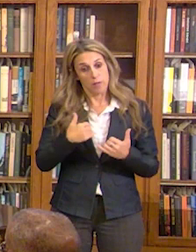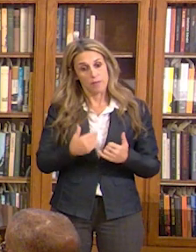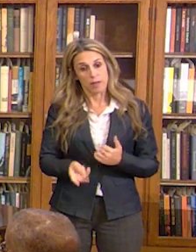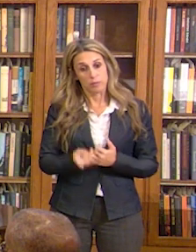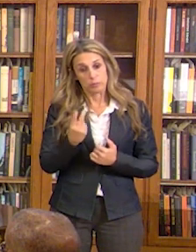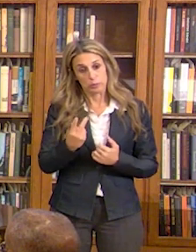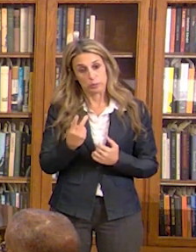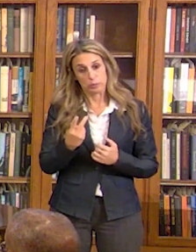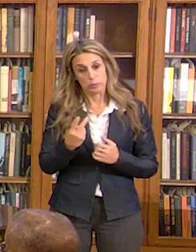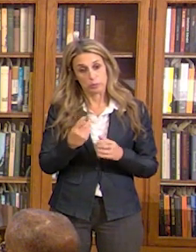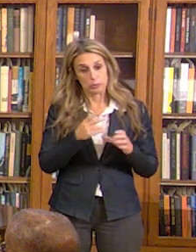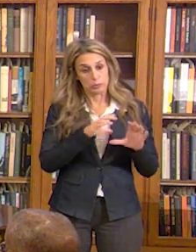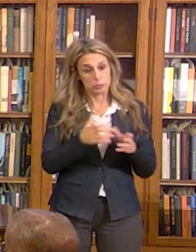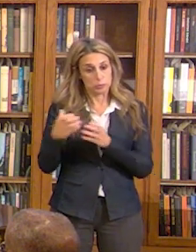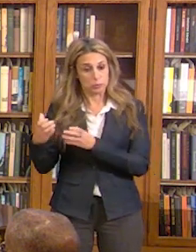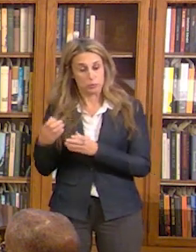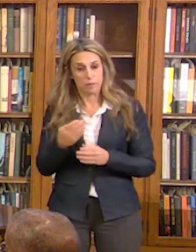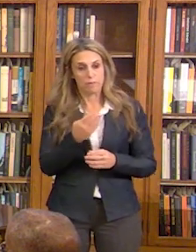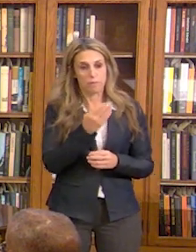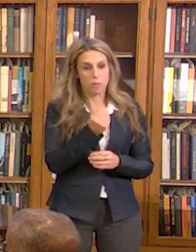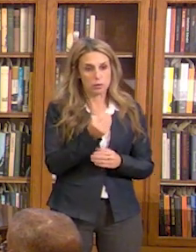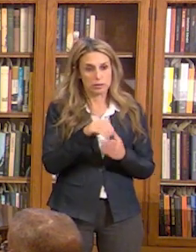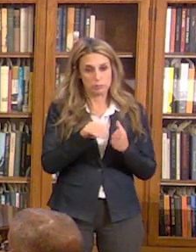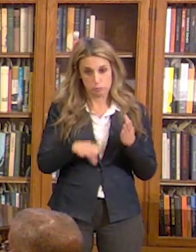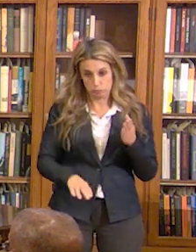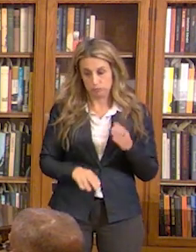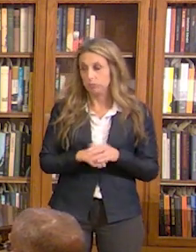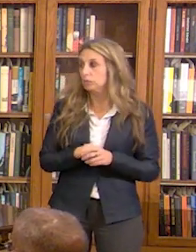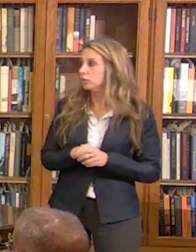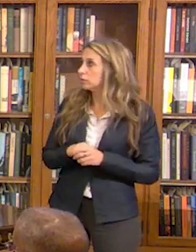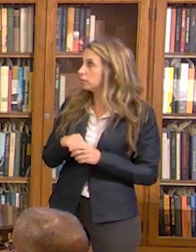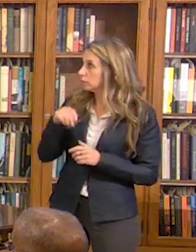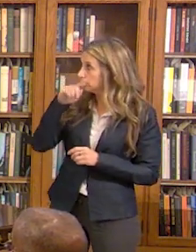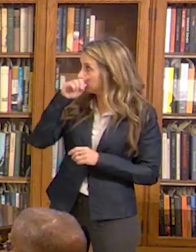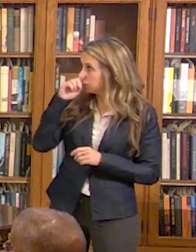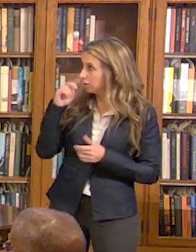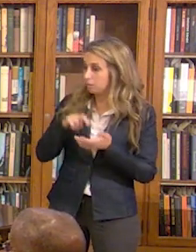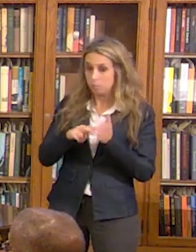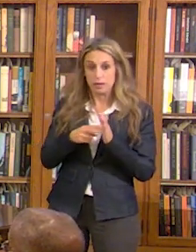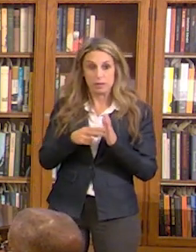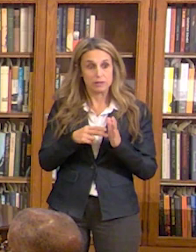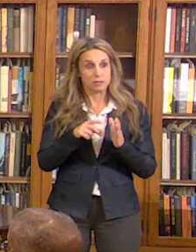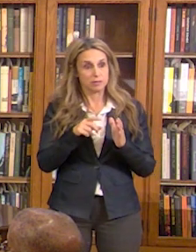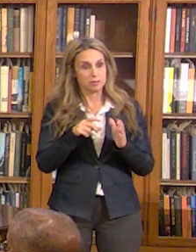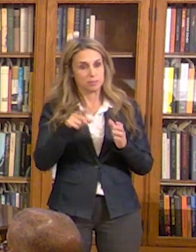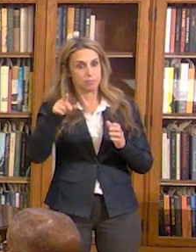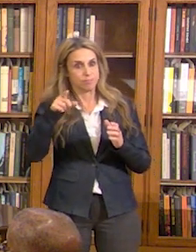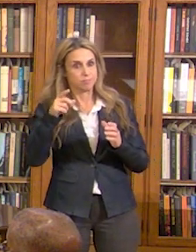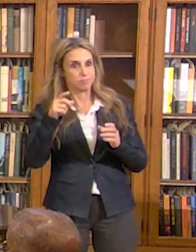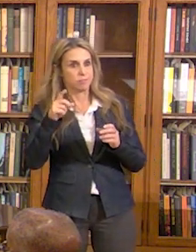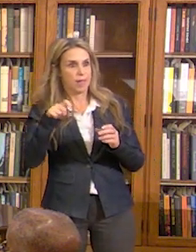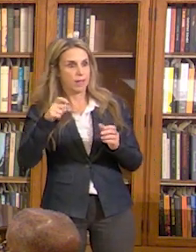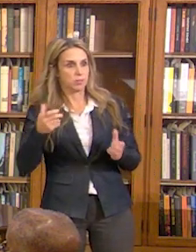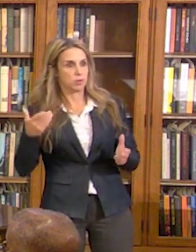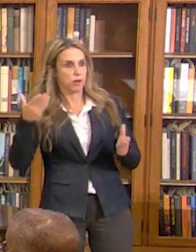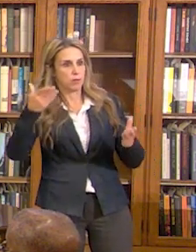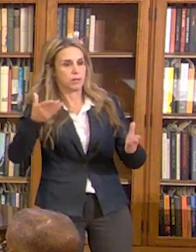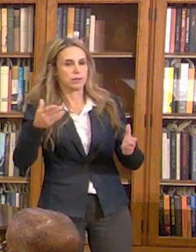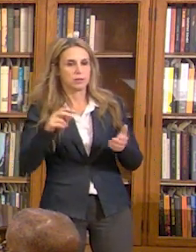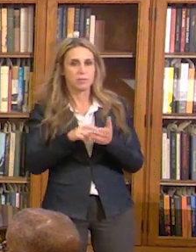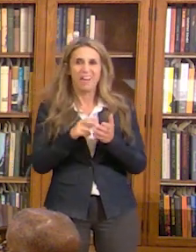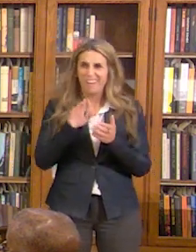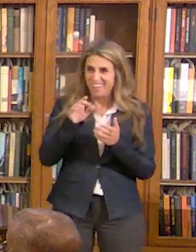two sections of 14 students which would mean that they had to be recommended which means that they asked to be